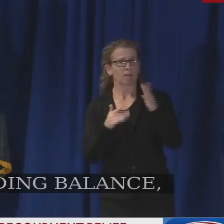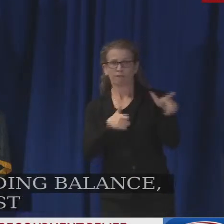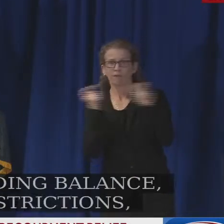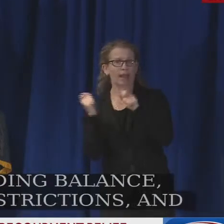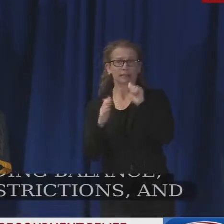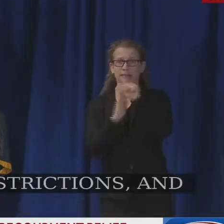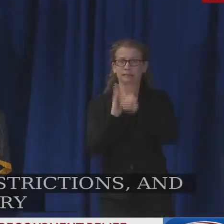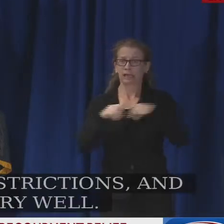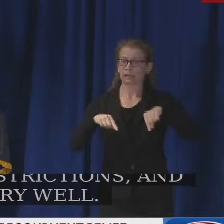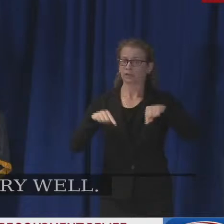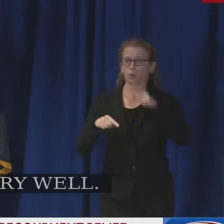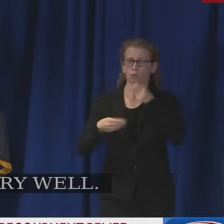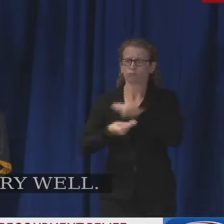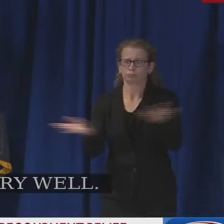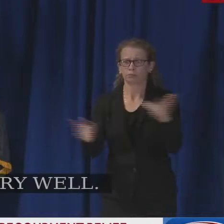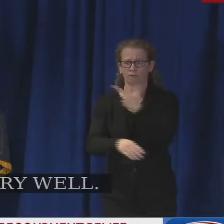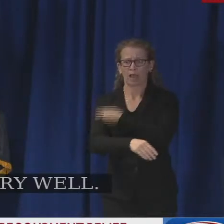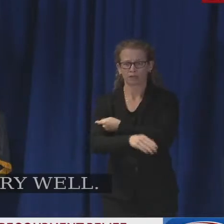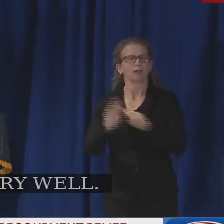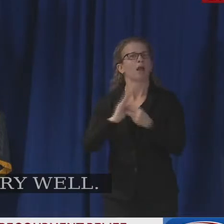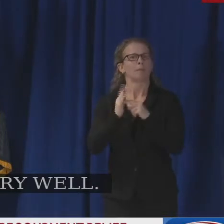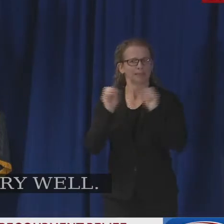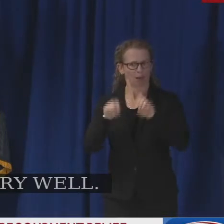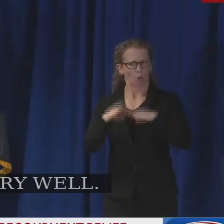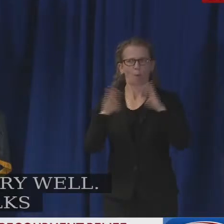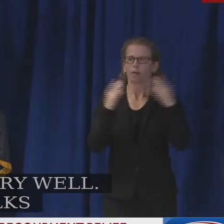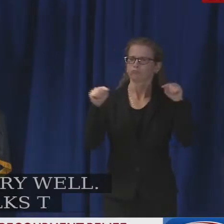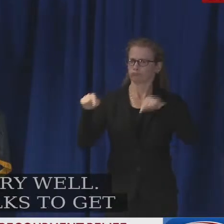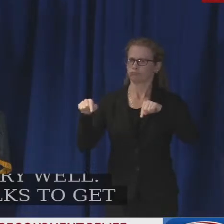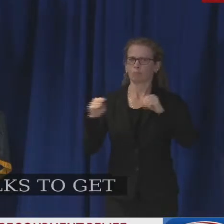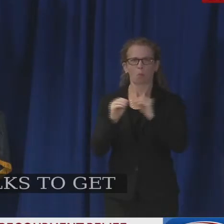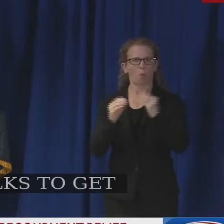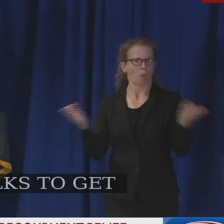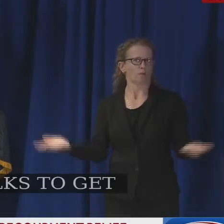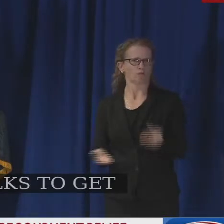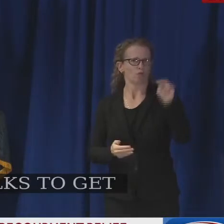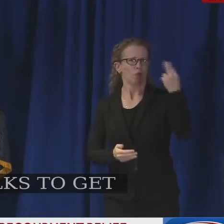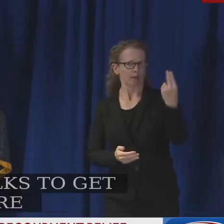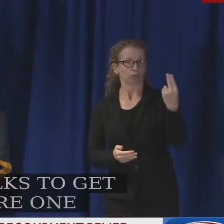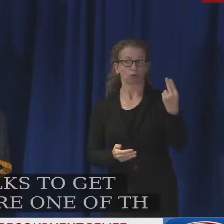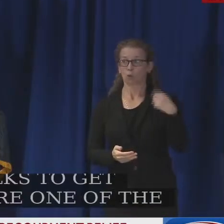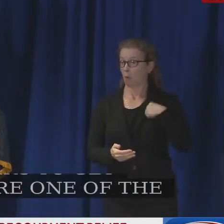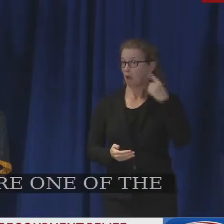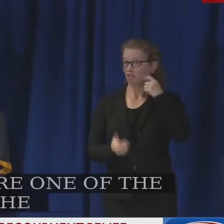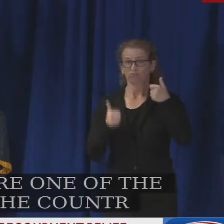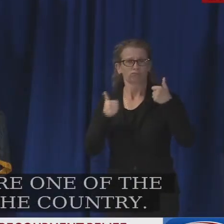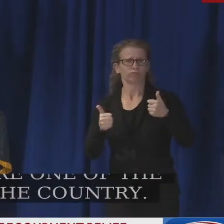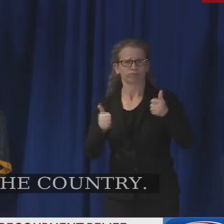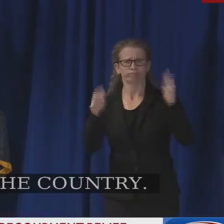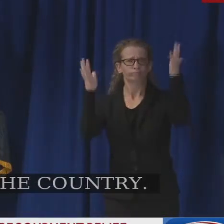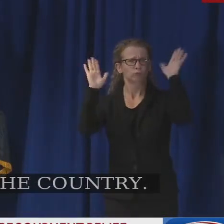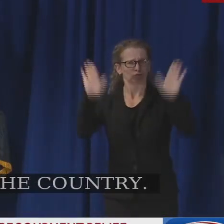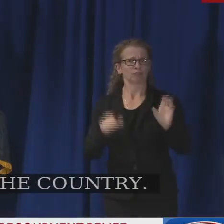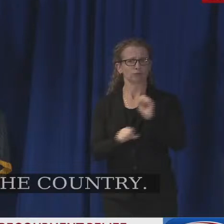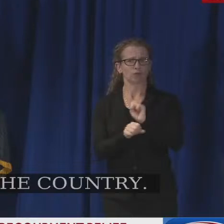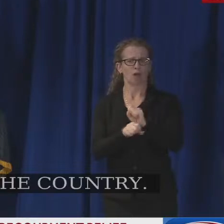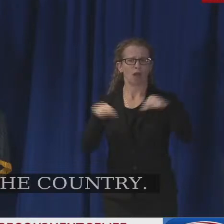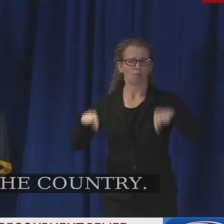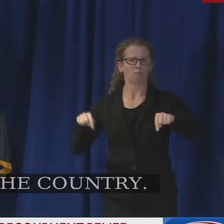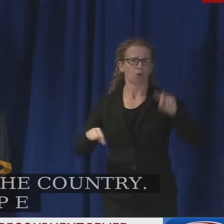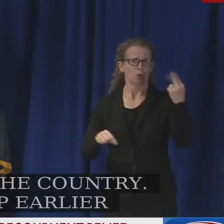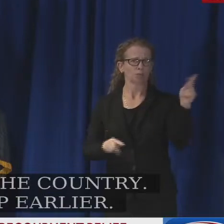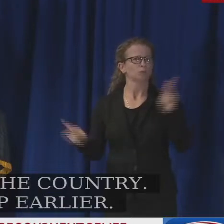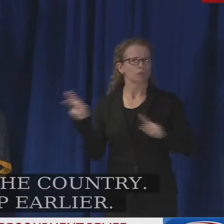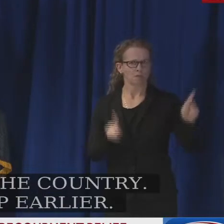able to provide that. And that let us open up even earlier. So collectively, I think we all did a phenomenal job in